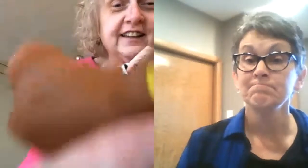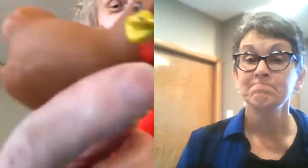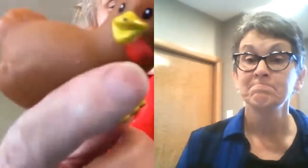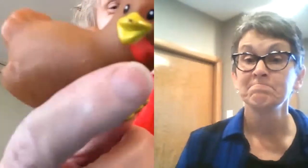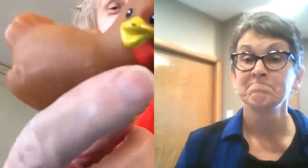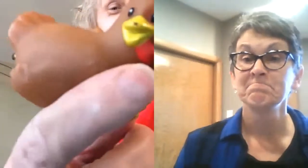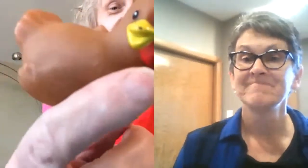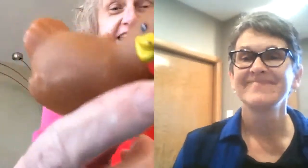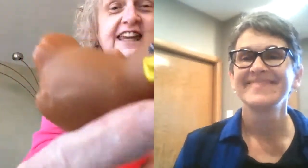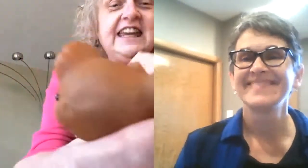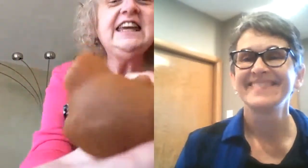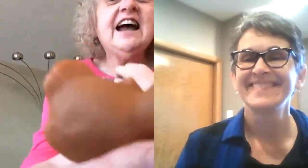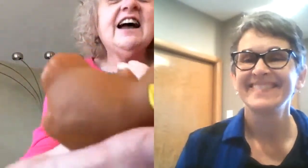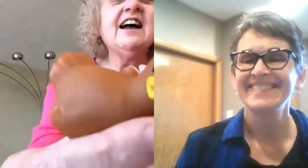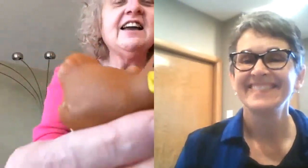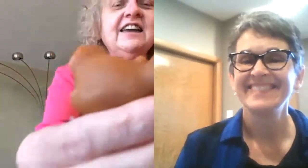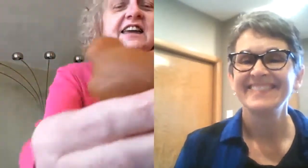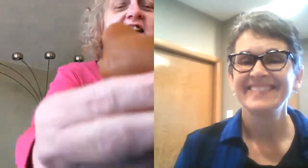chicken,